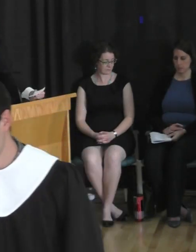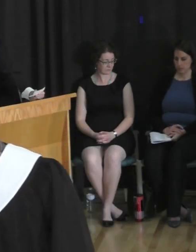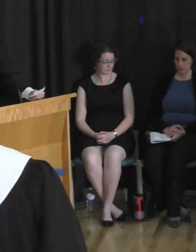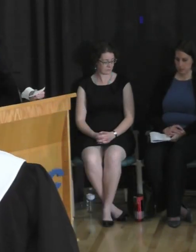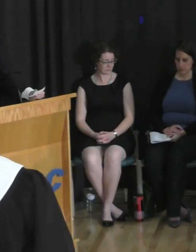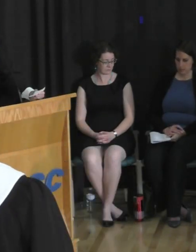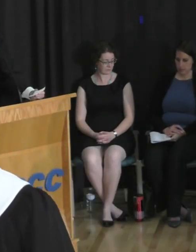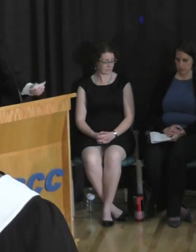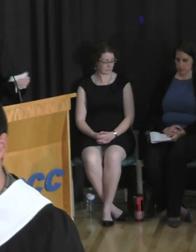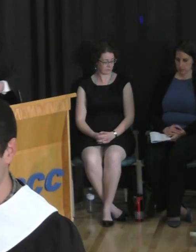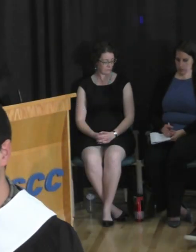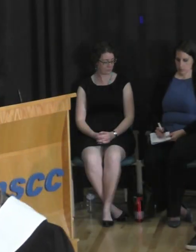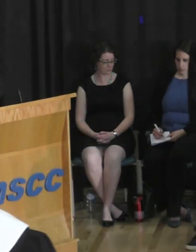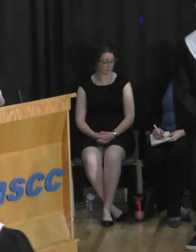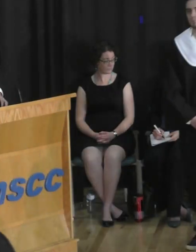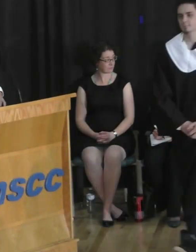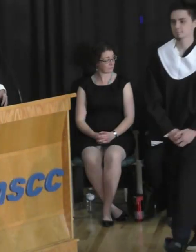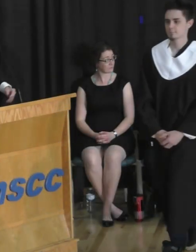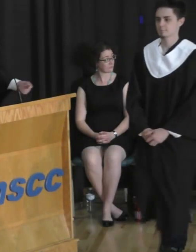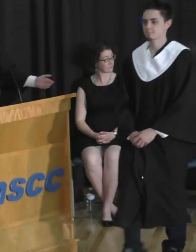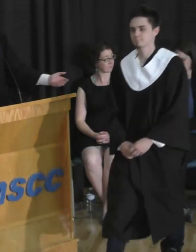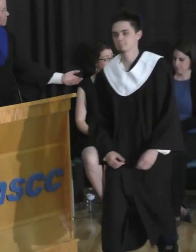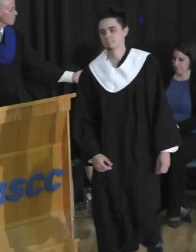Isaac Tibbert.